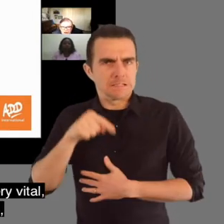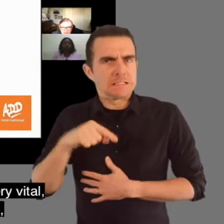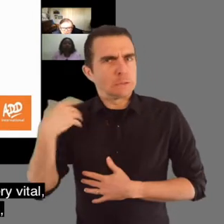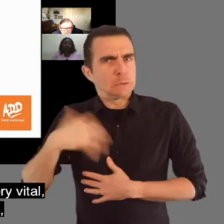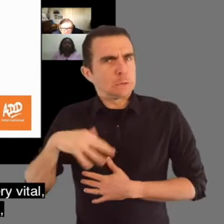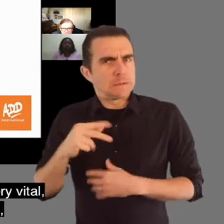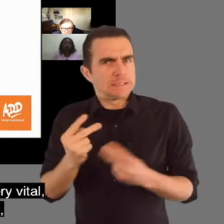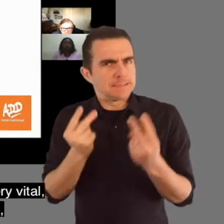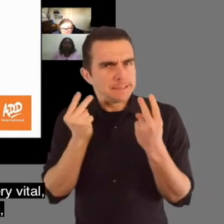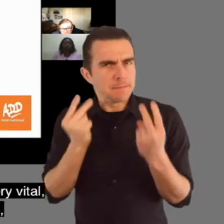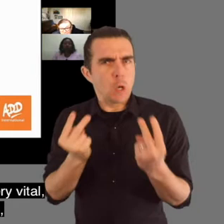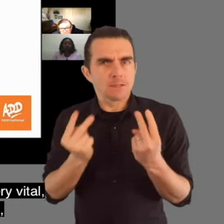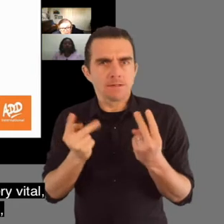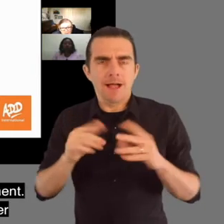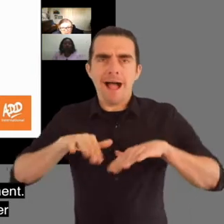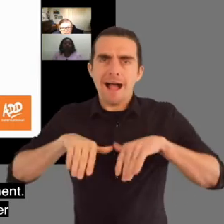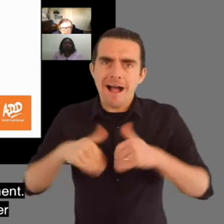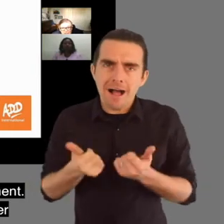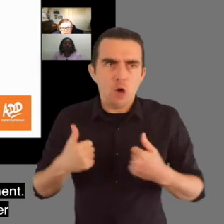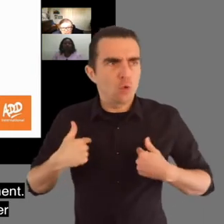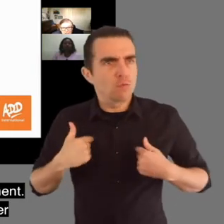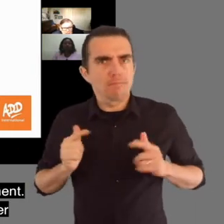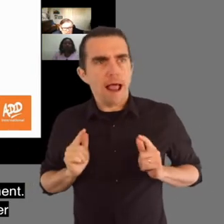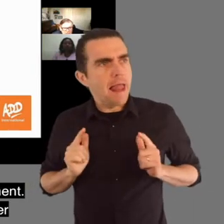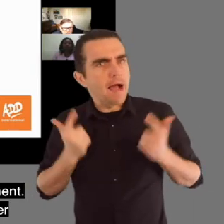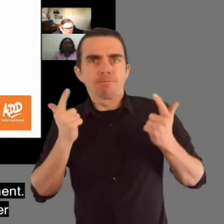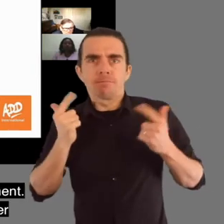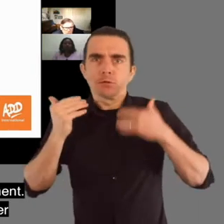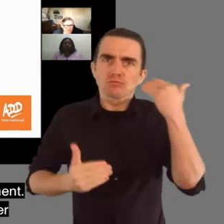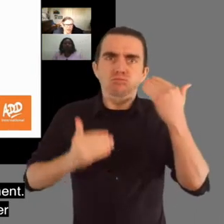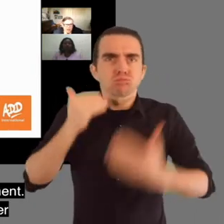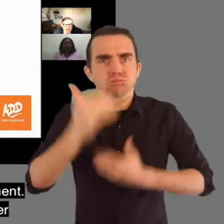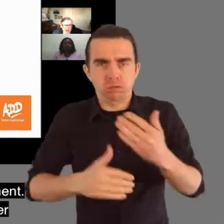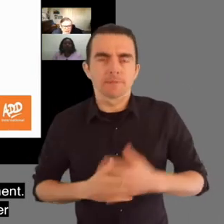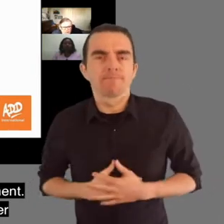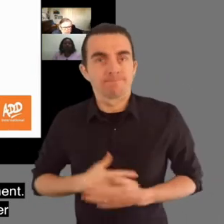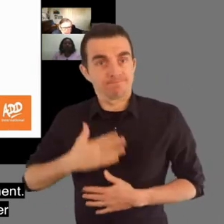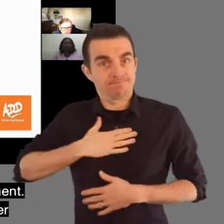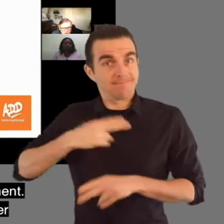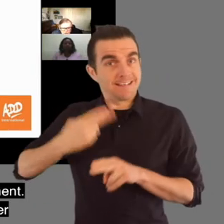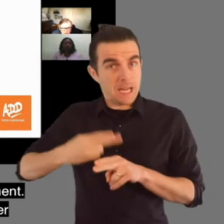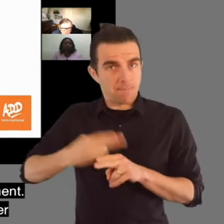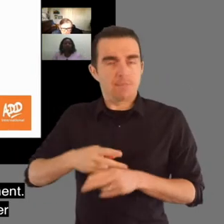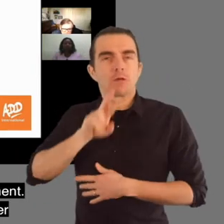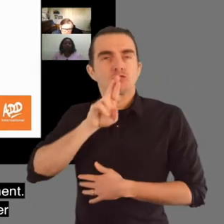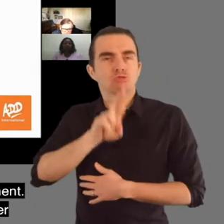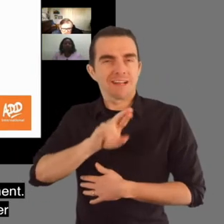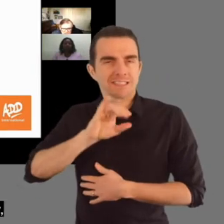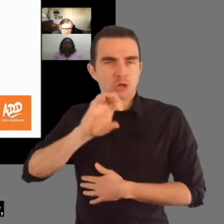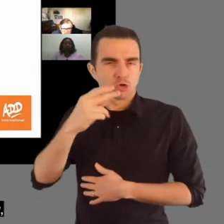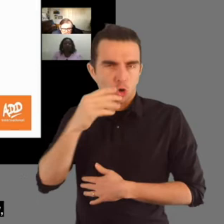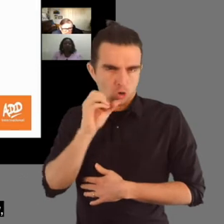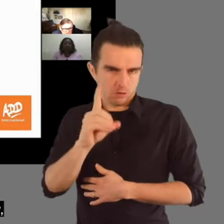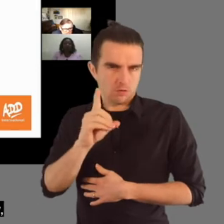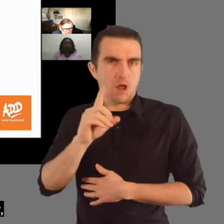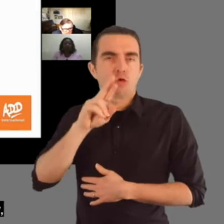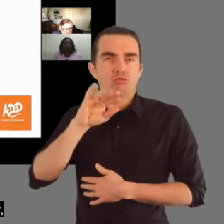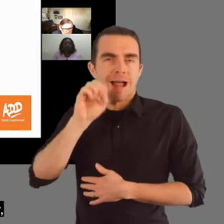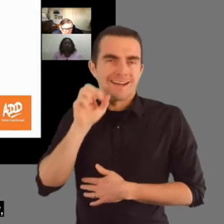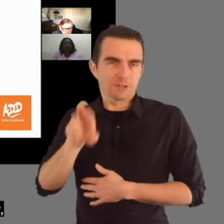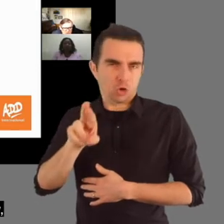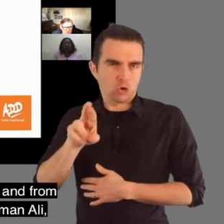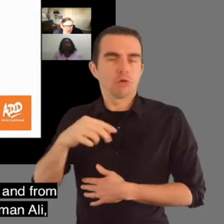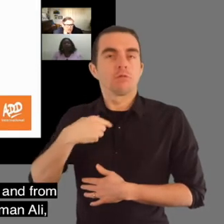very vital. It's about how we survive our livelihoods and employment. And I'm joined, Richard Reeser, as the